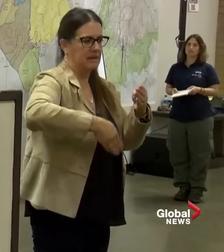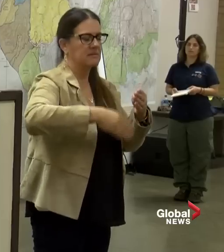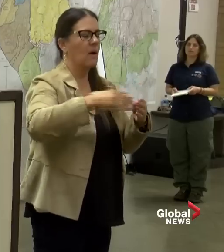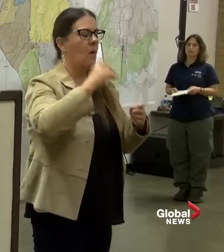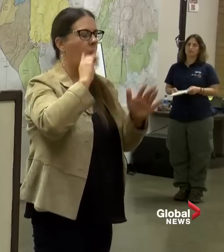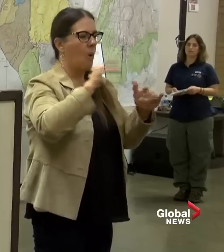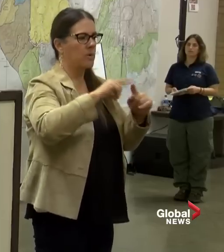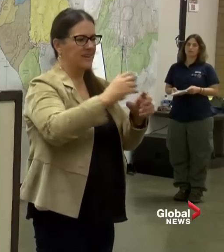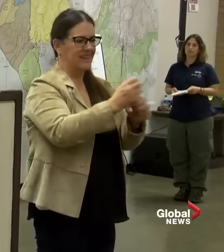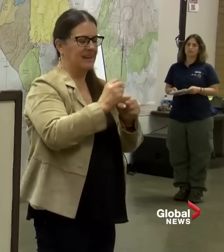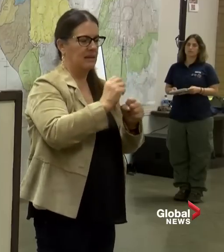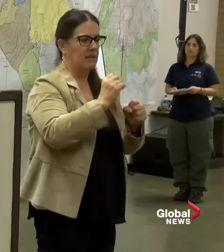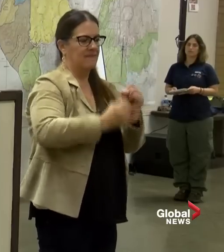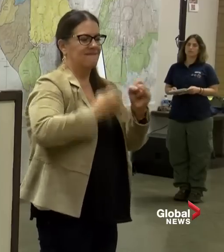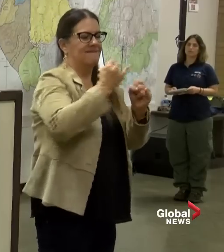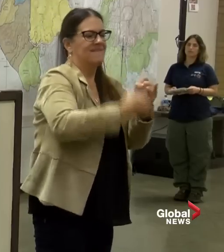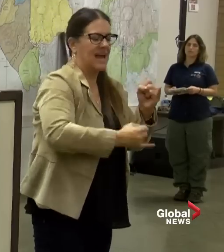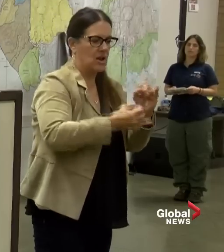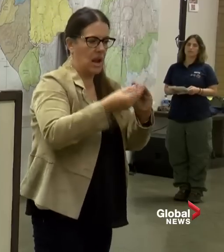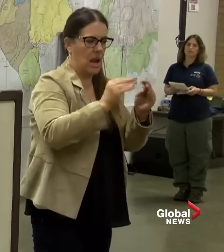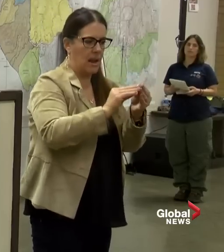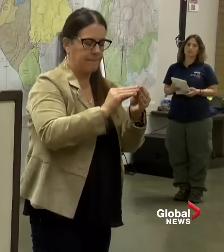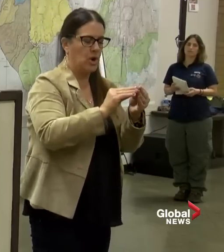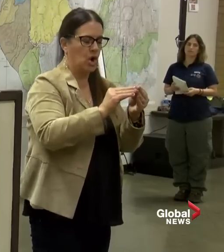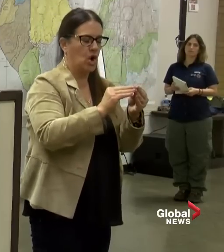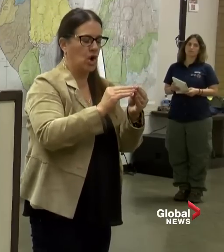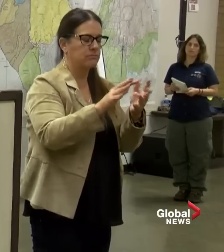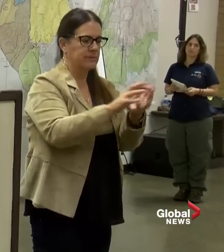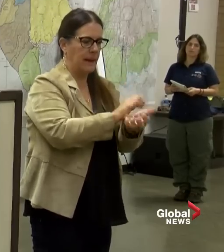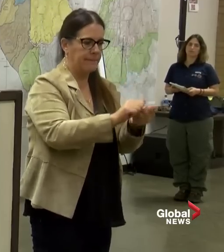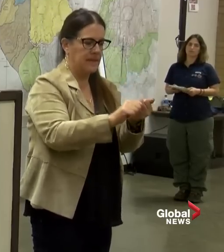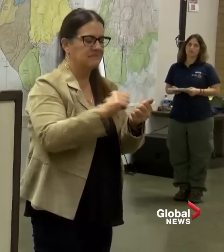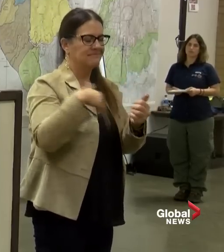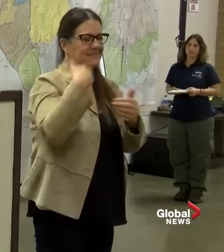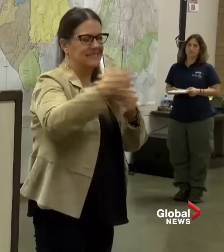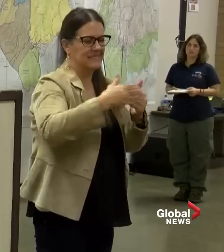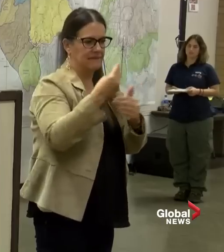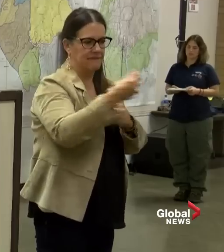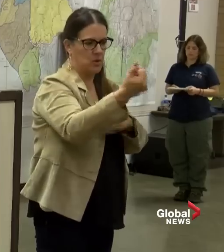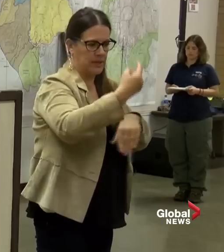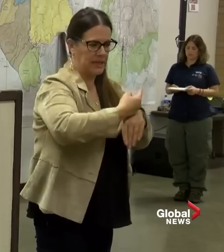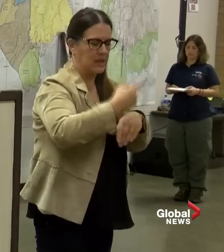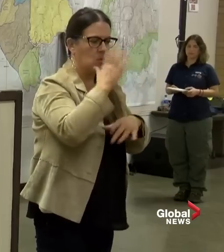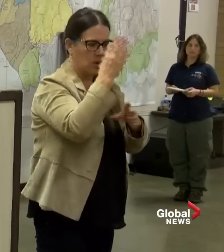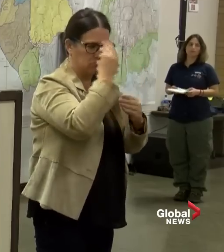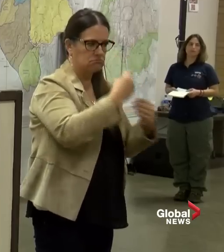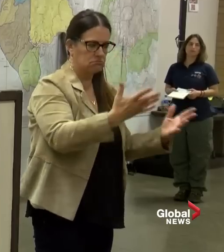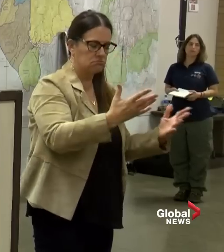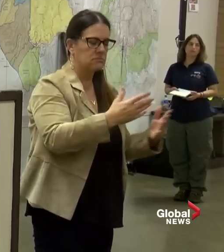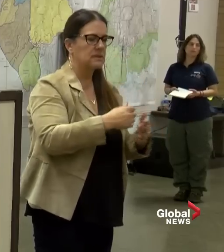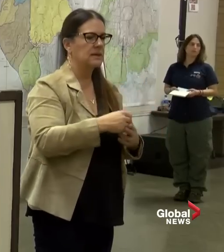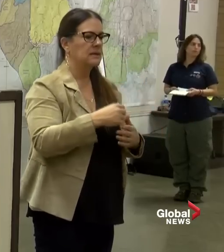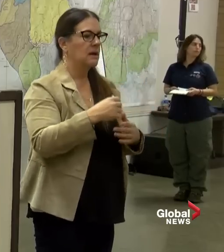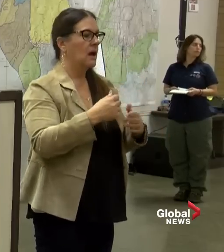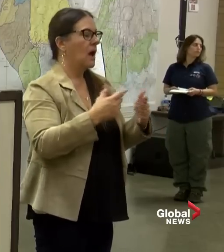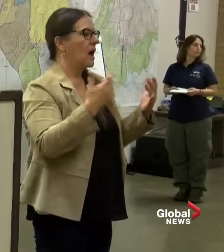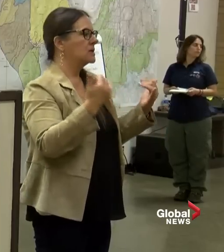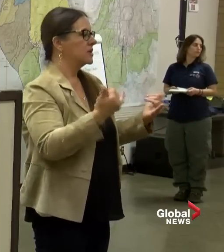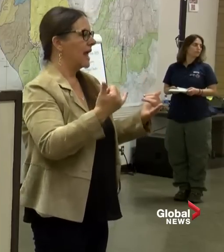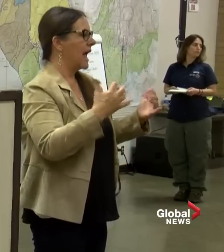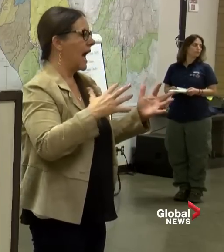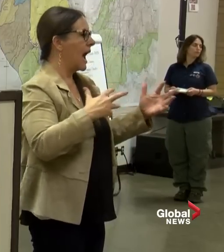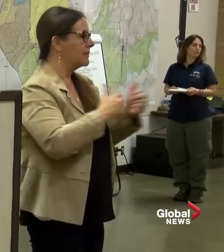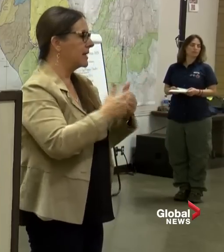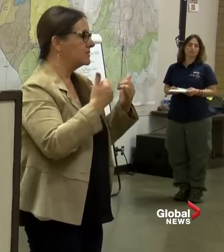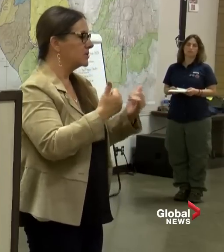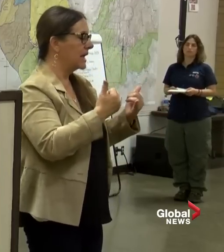the final numbers within the next several days. For an operational update, as of yesterday into this morning, we